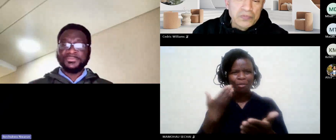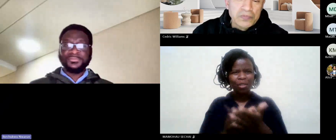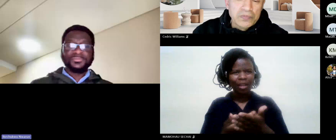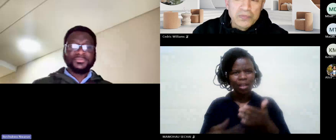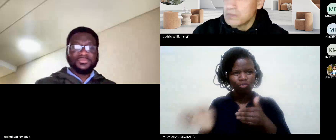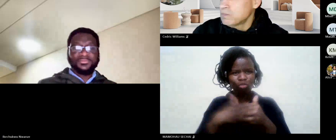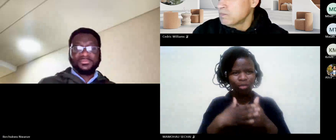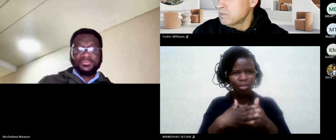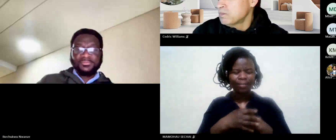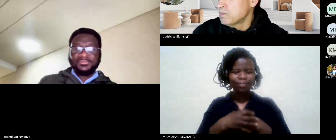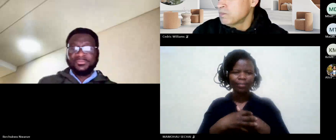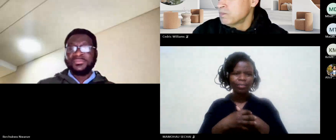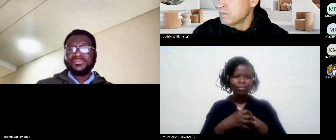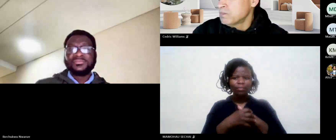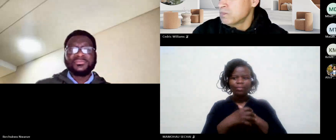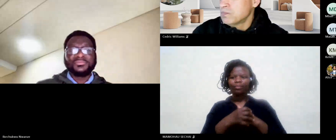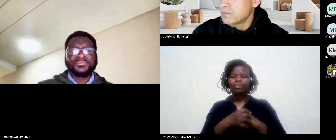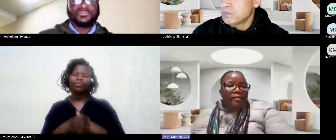off?